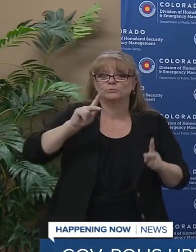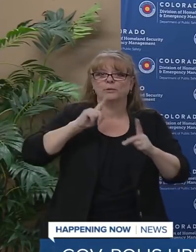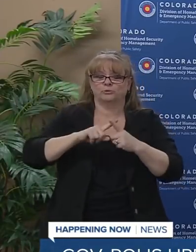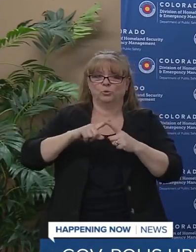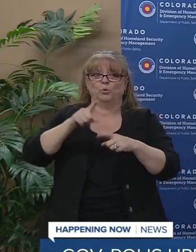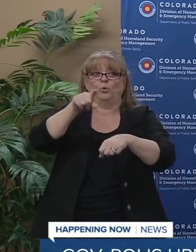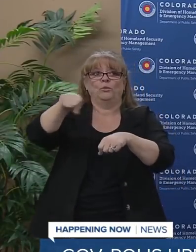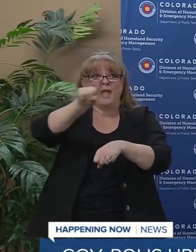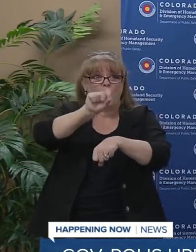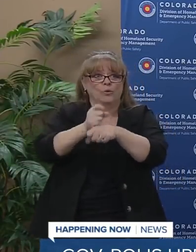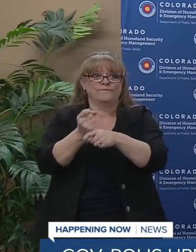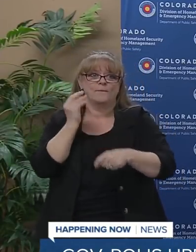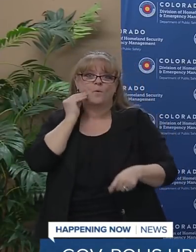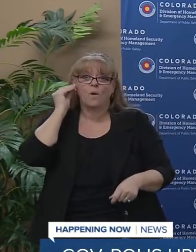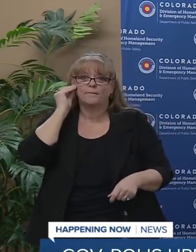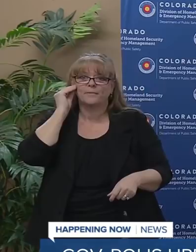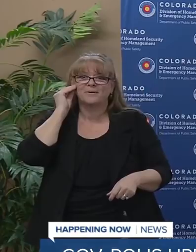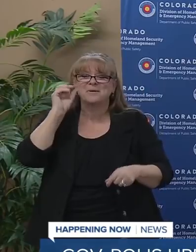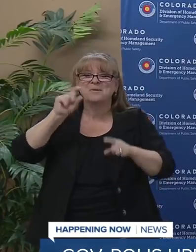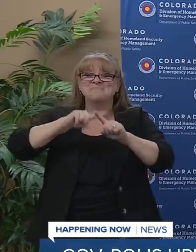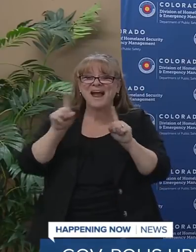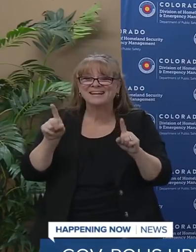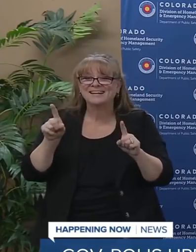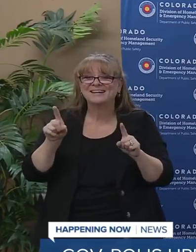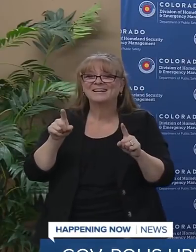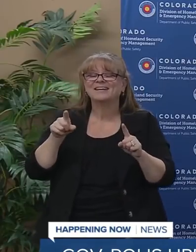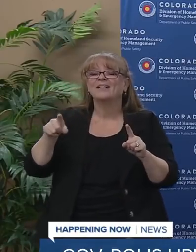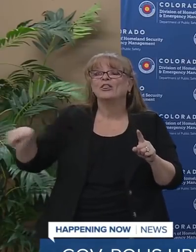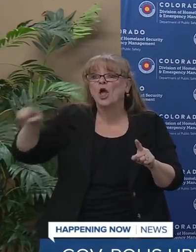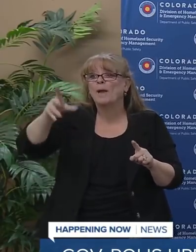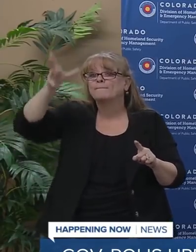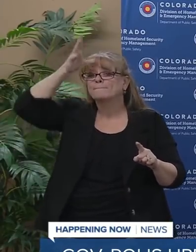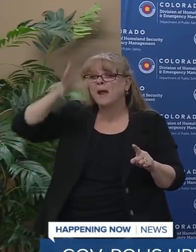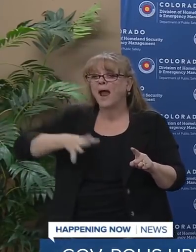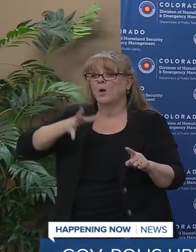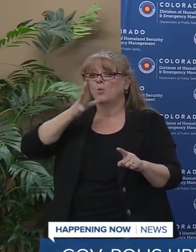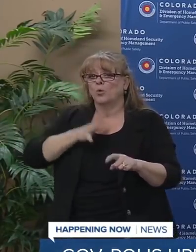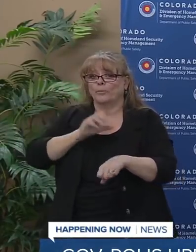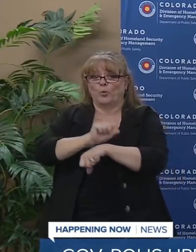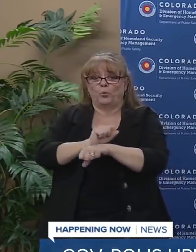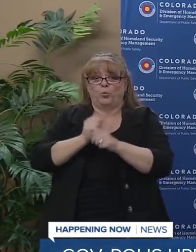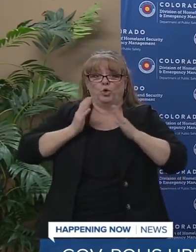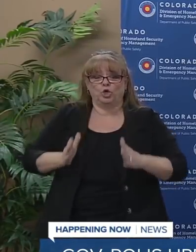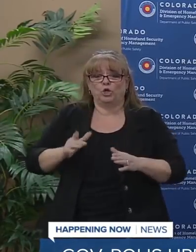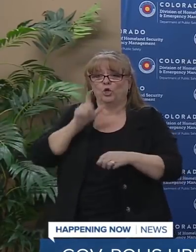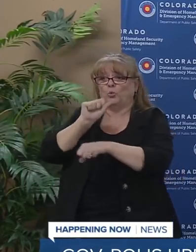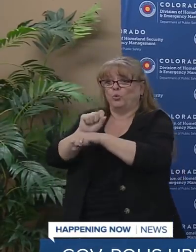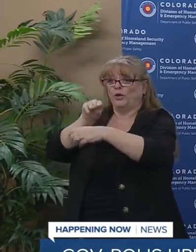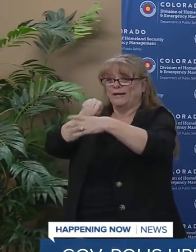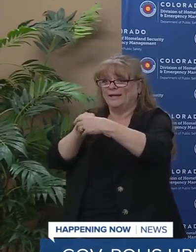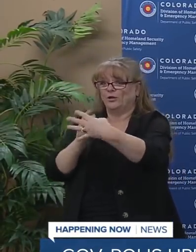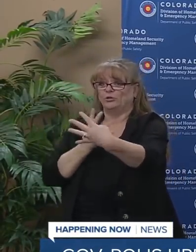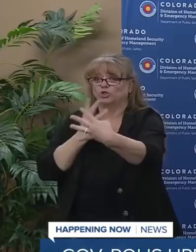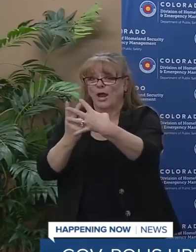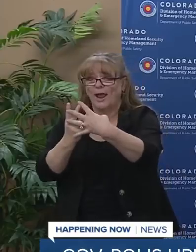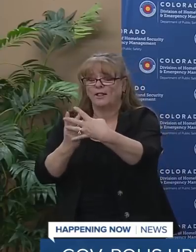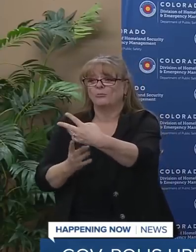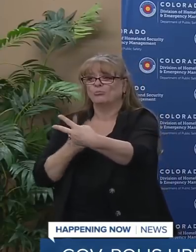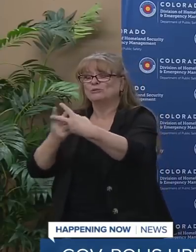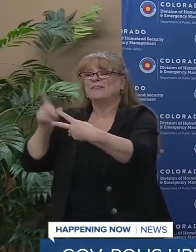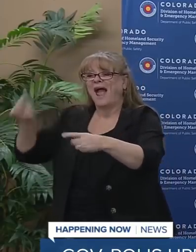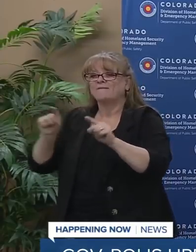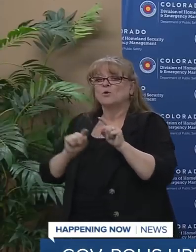that those who man and the women in our 24-hour, 7-day facilities have to be there. So thank you.